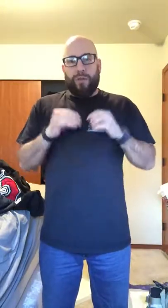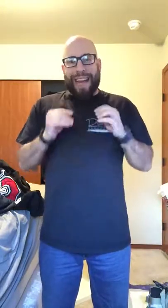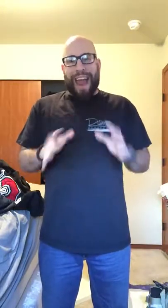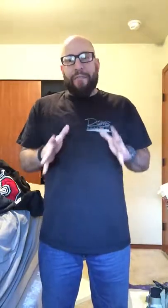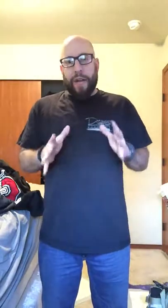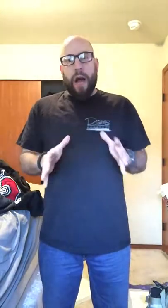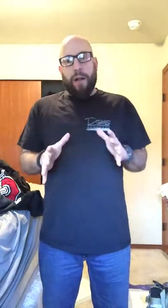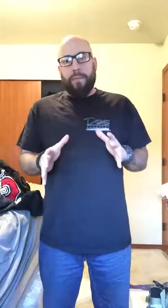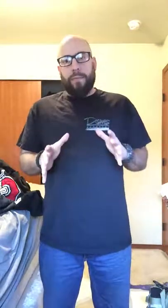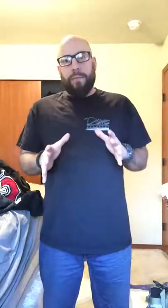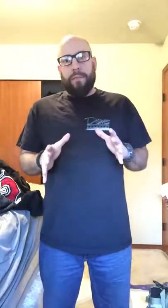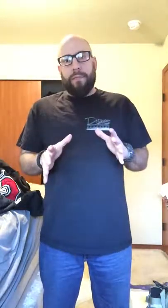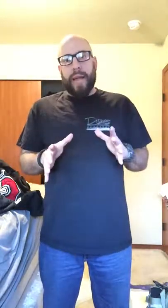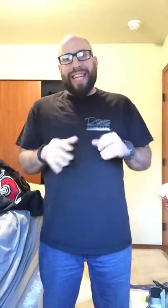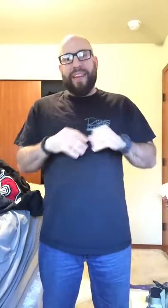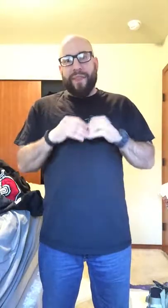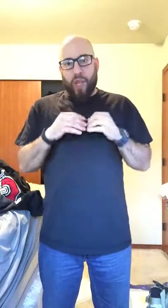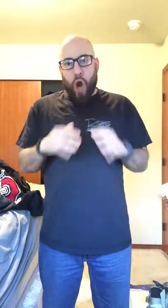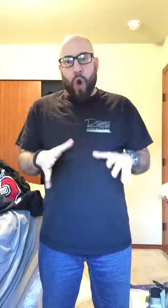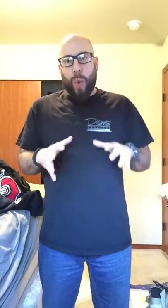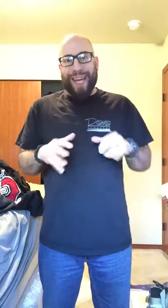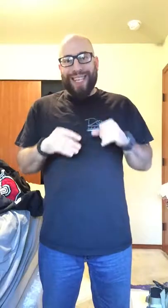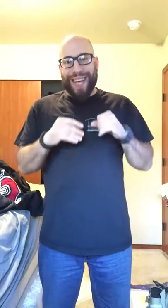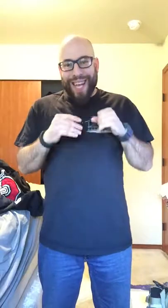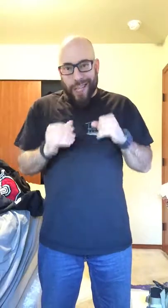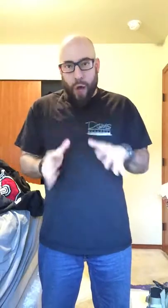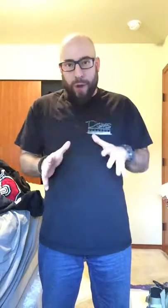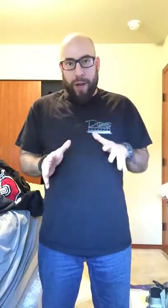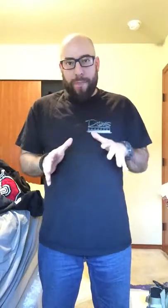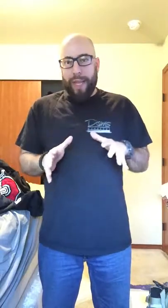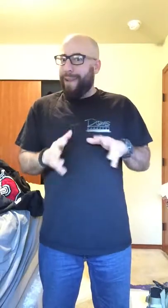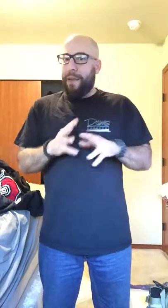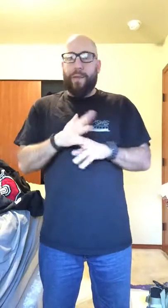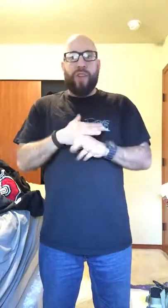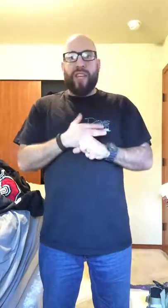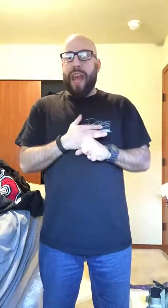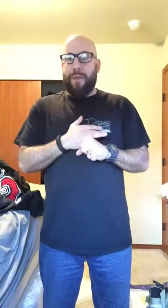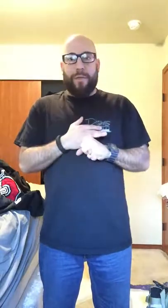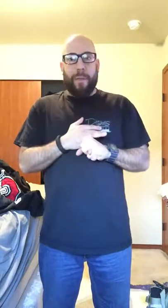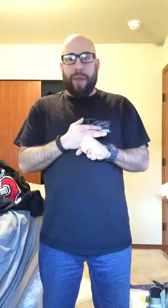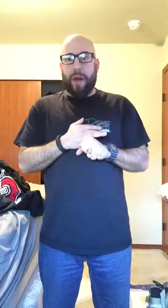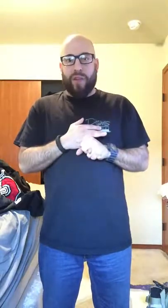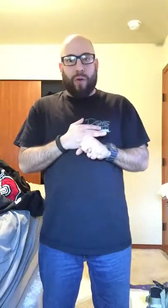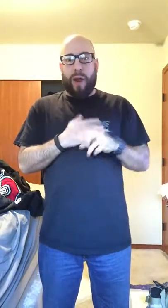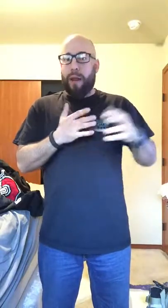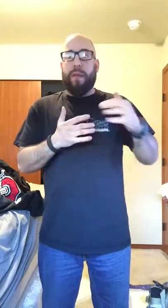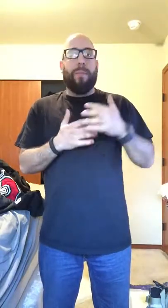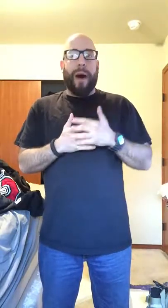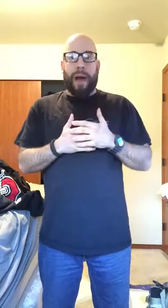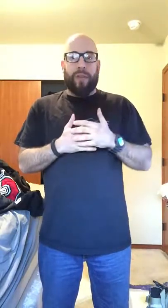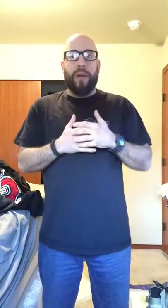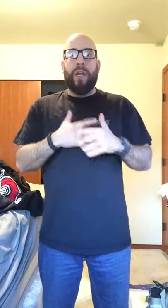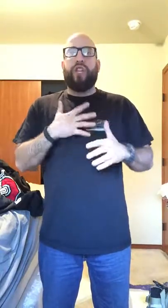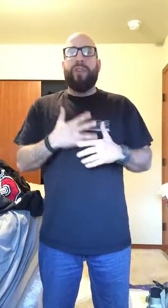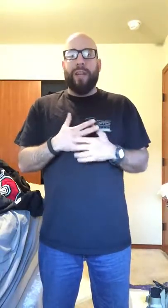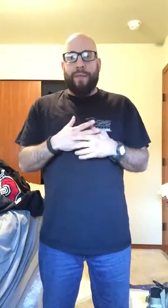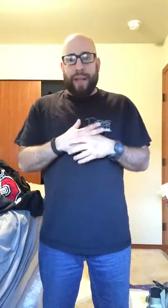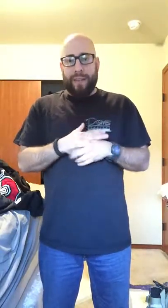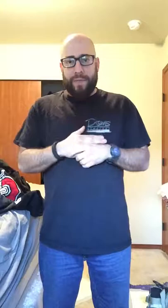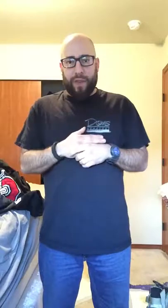treat every gun as if it's always loaded. Even if you just get it from the gun store and it's in a box, treat it as if it's